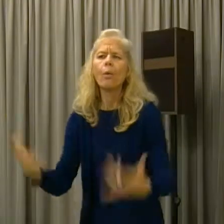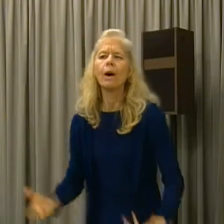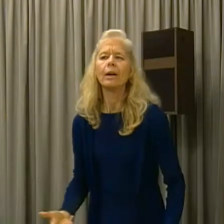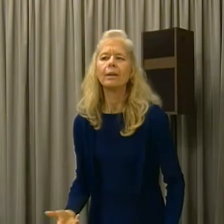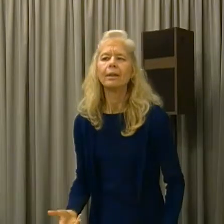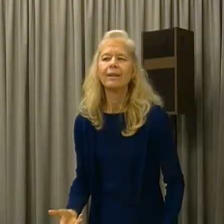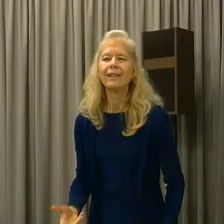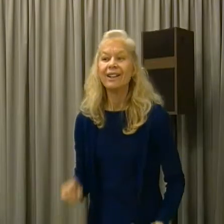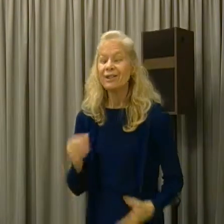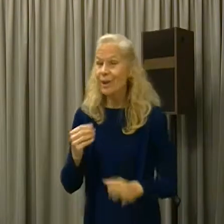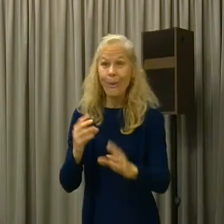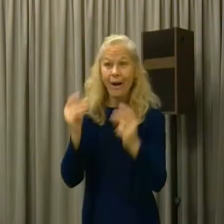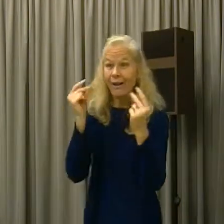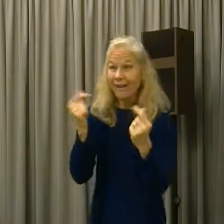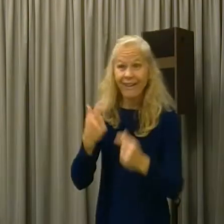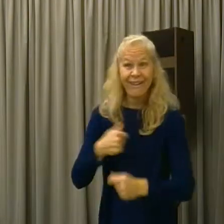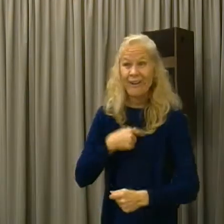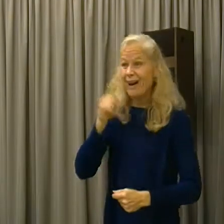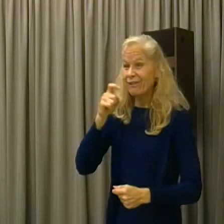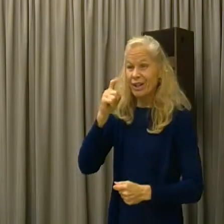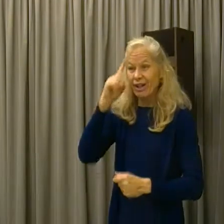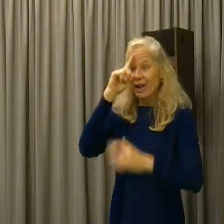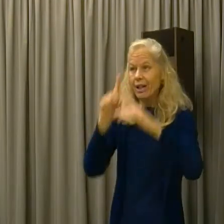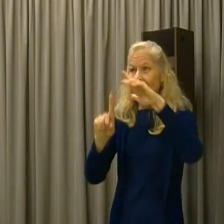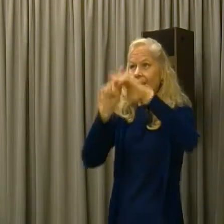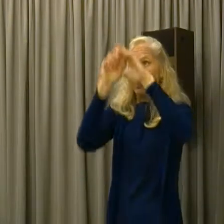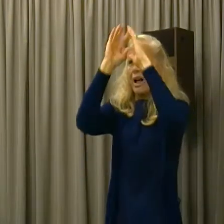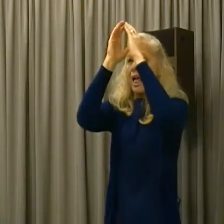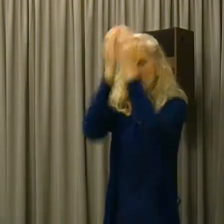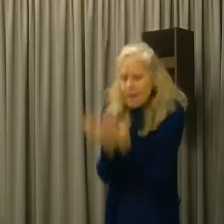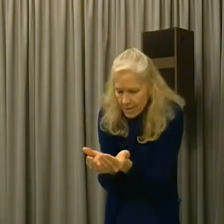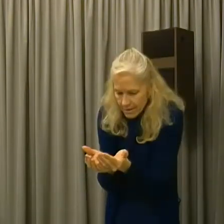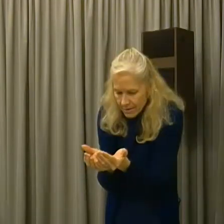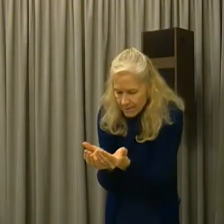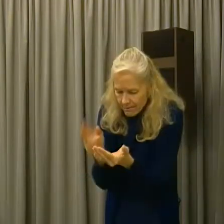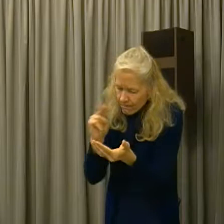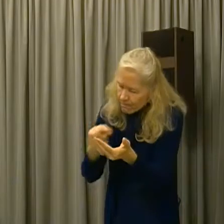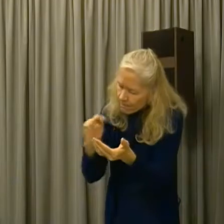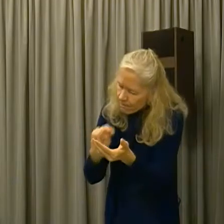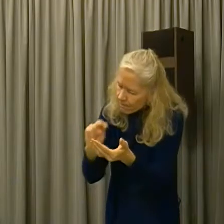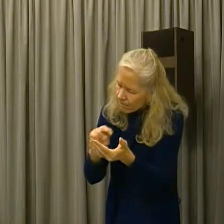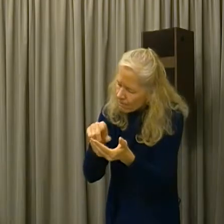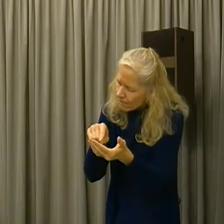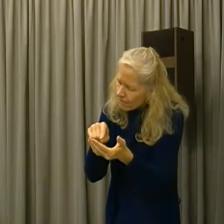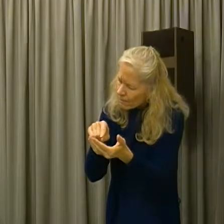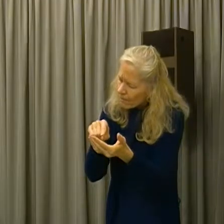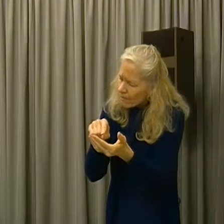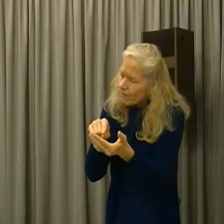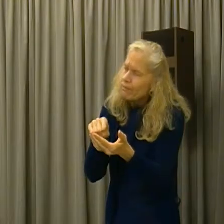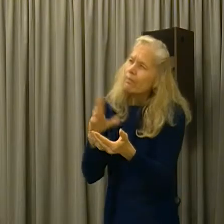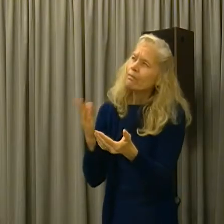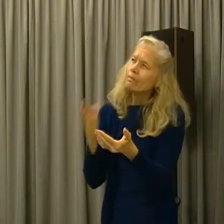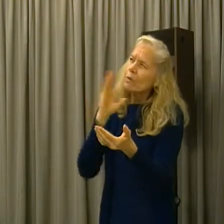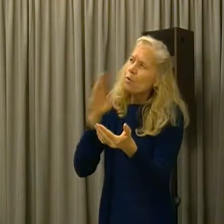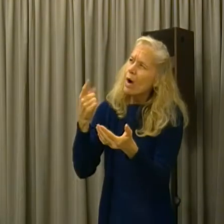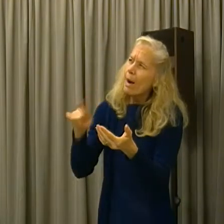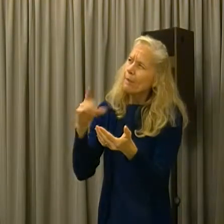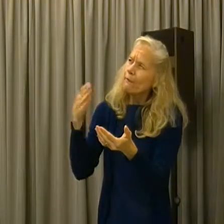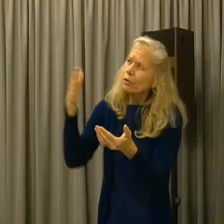these thoughts in our lives. What will be the fruit of that thought if it comes